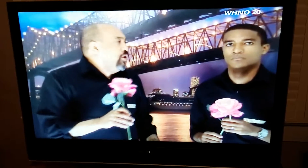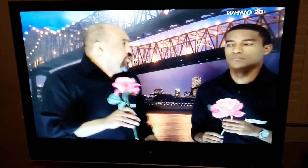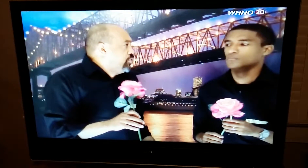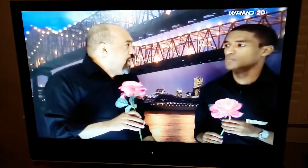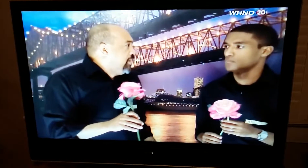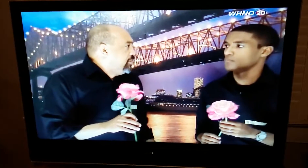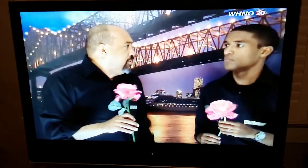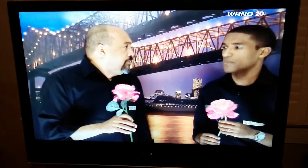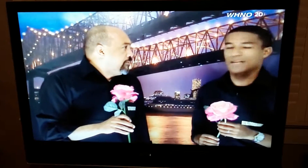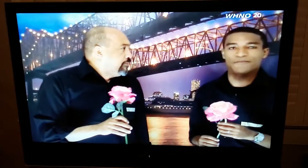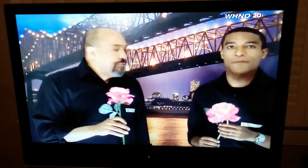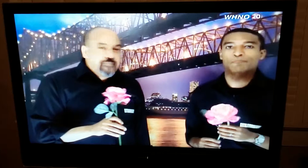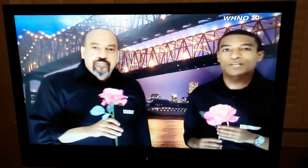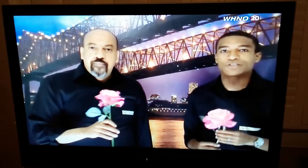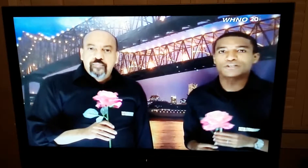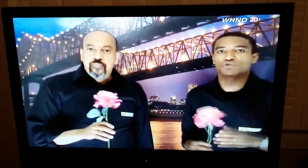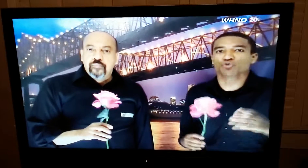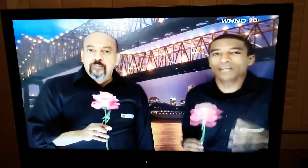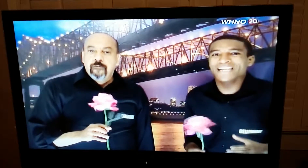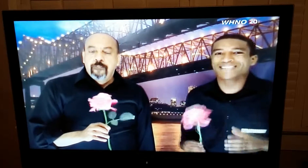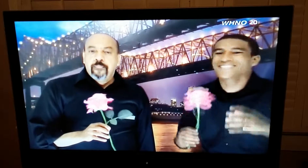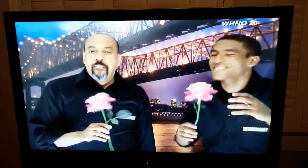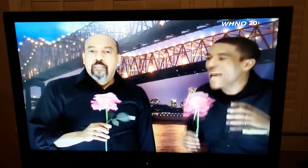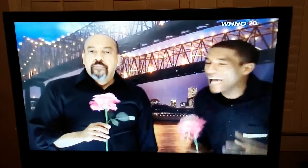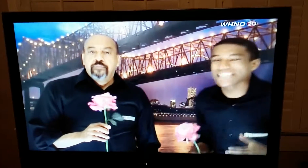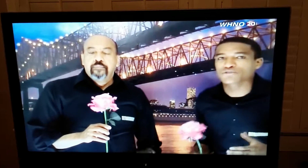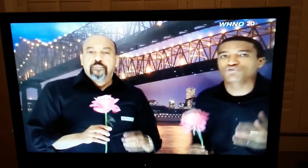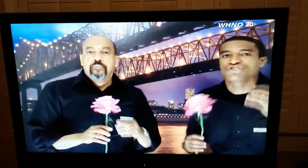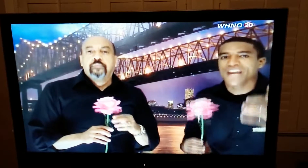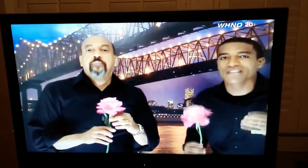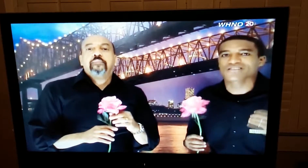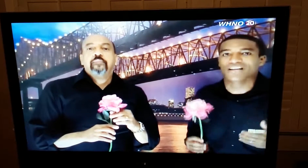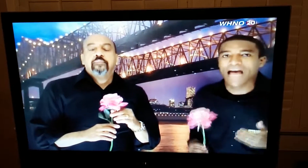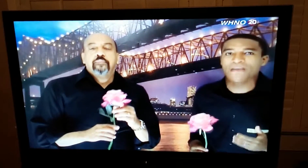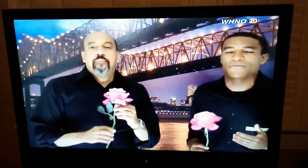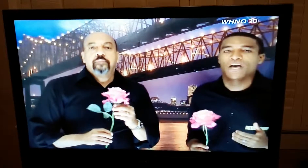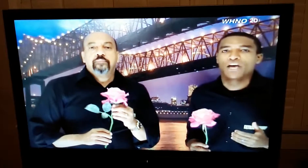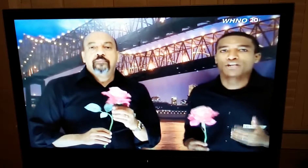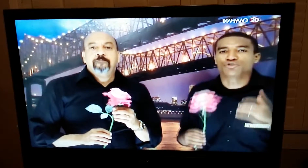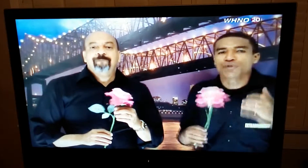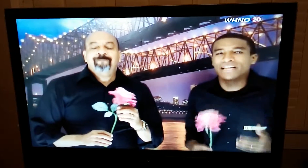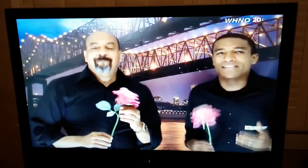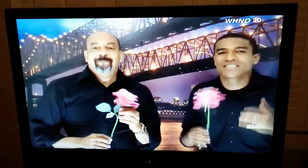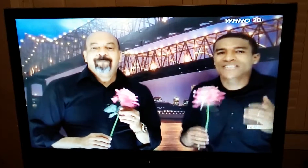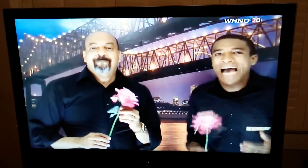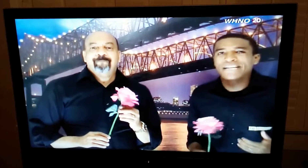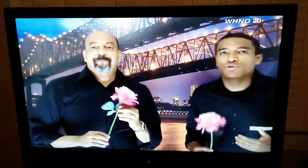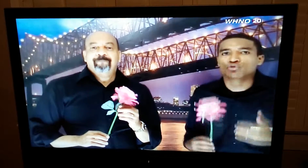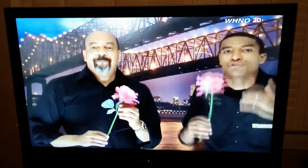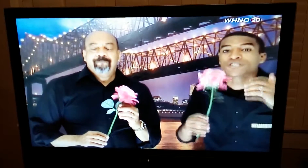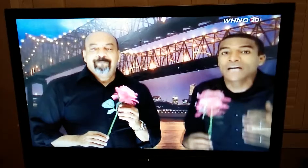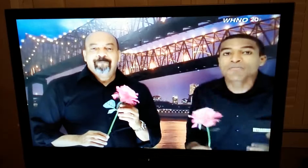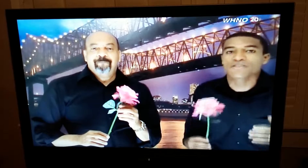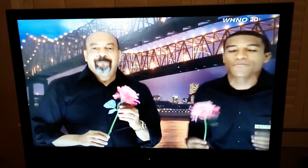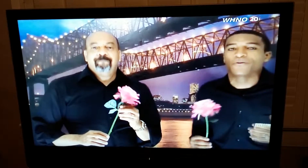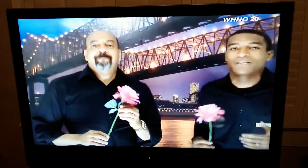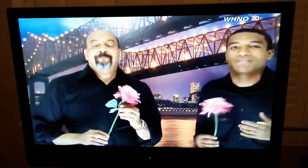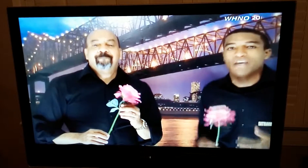to change. If a person is really decided to change their life, is really decided to do something for